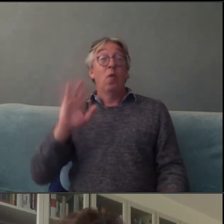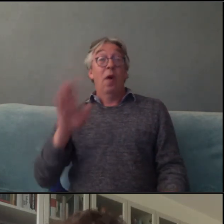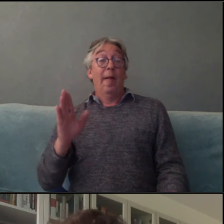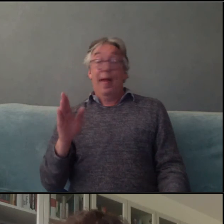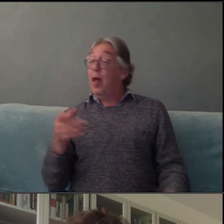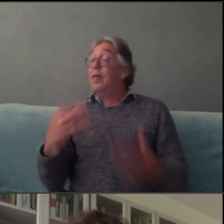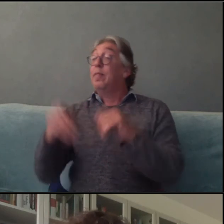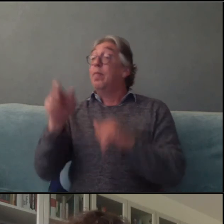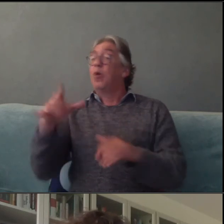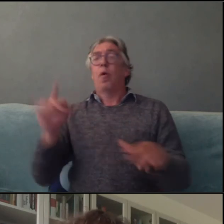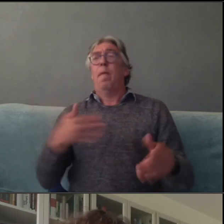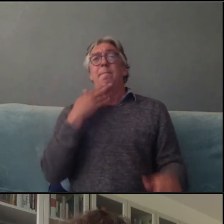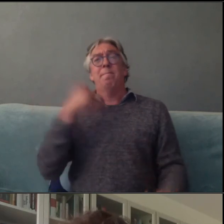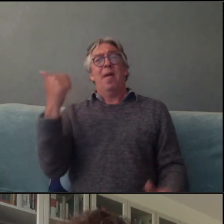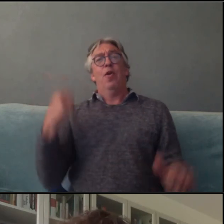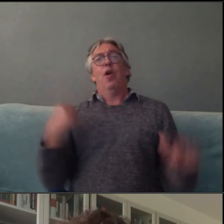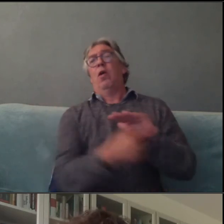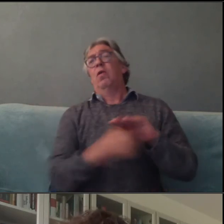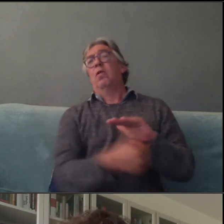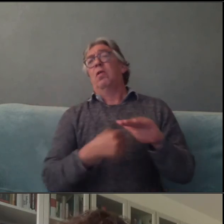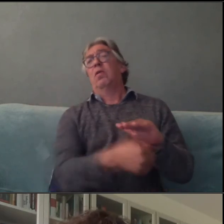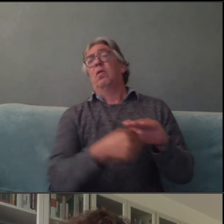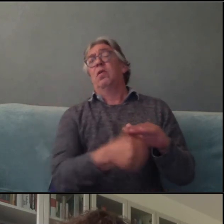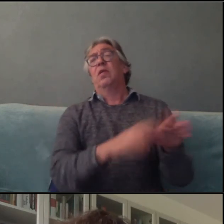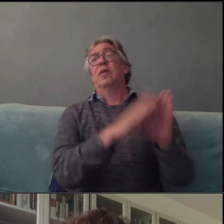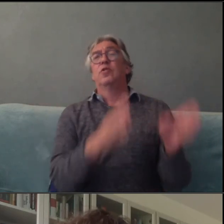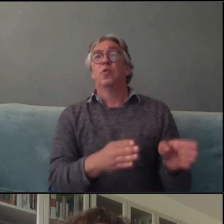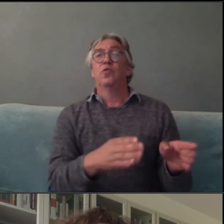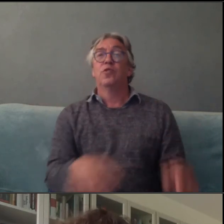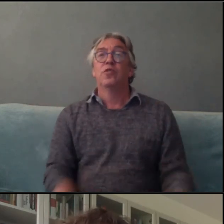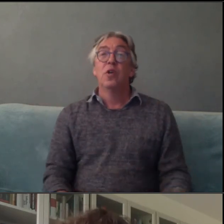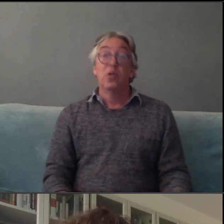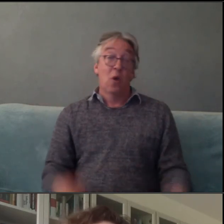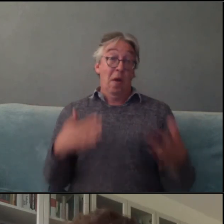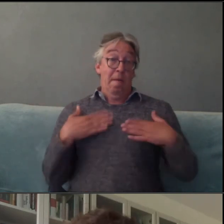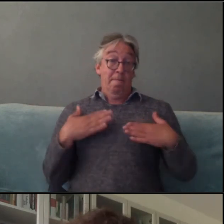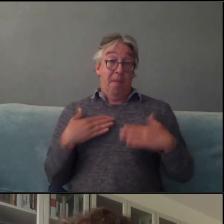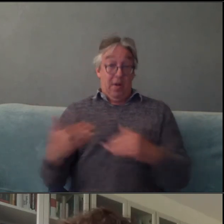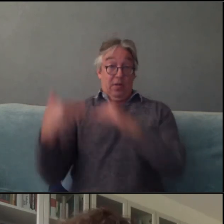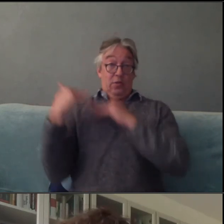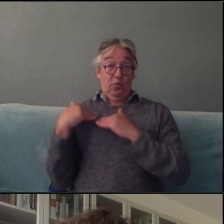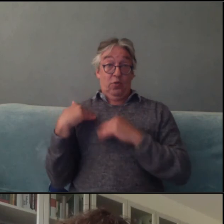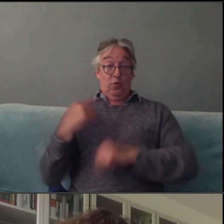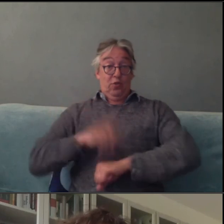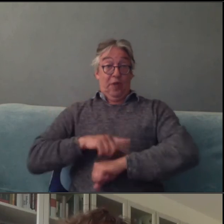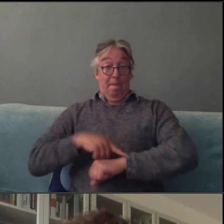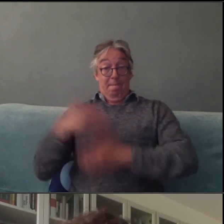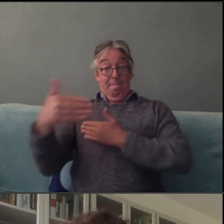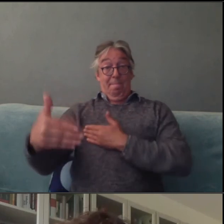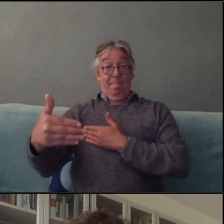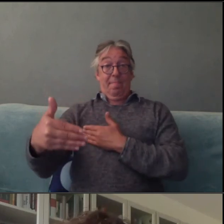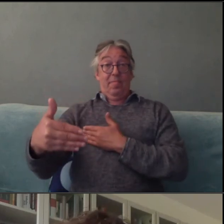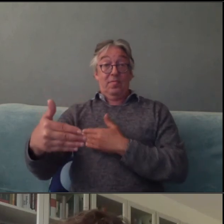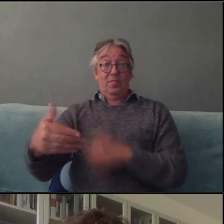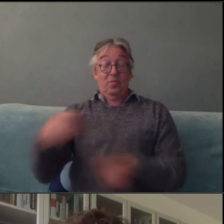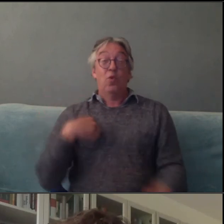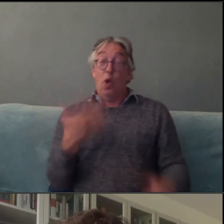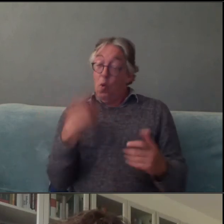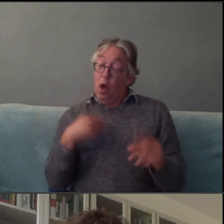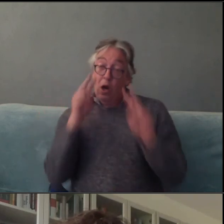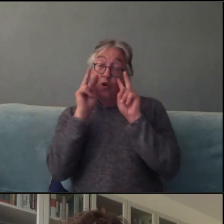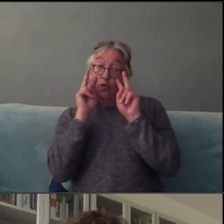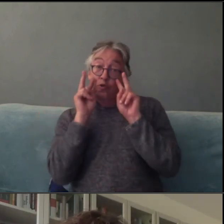the consequences for those that have been the most impacted would not be double by limiting budget